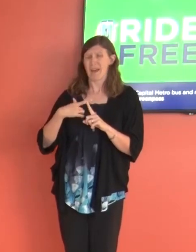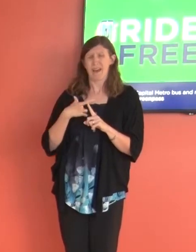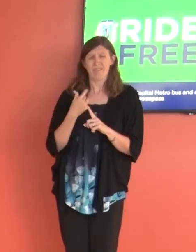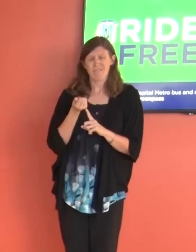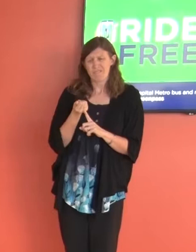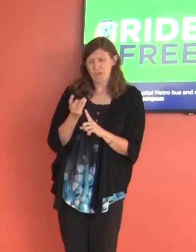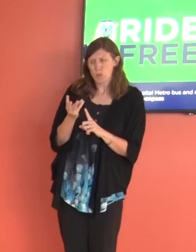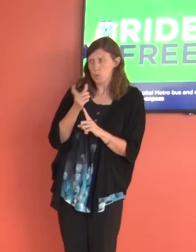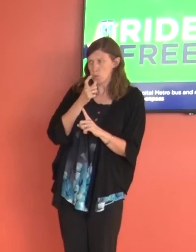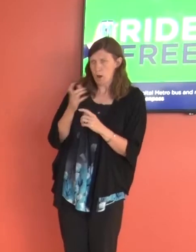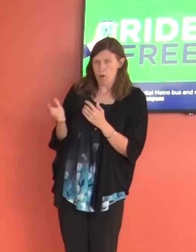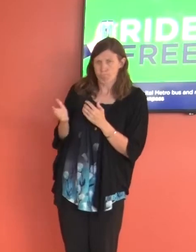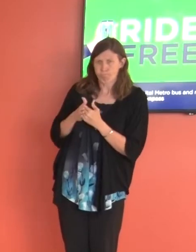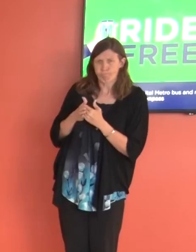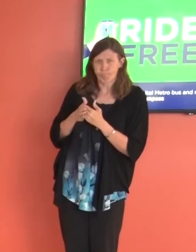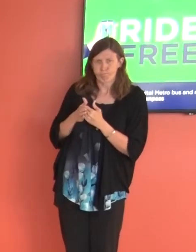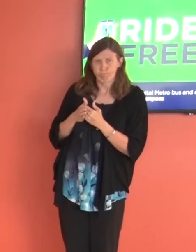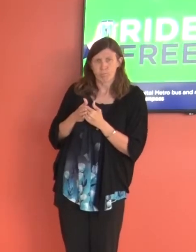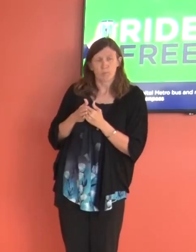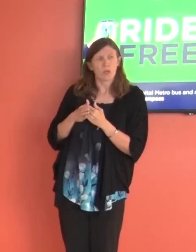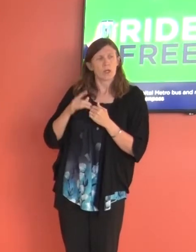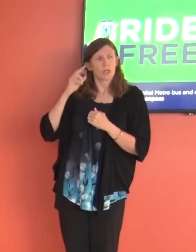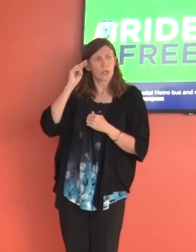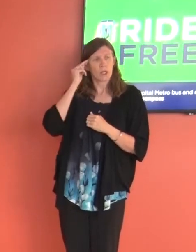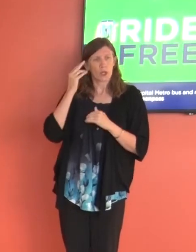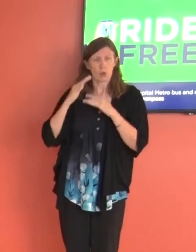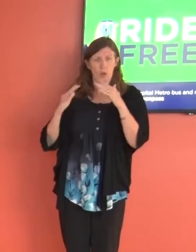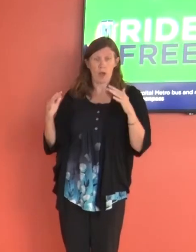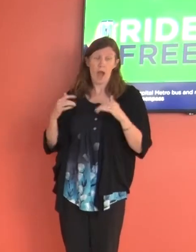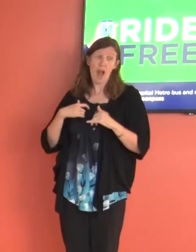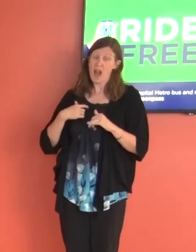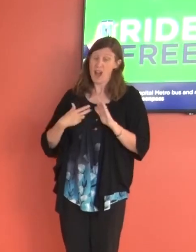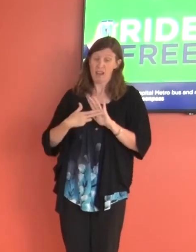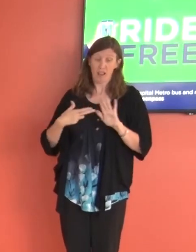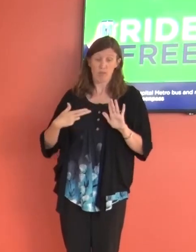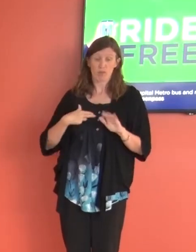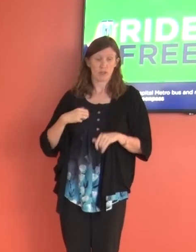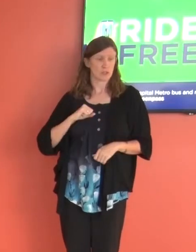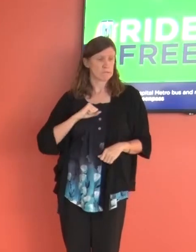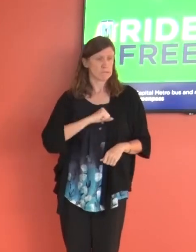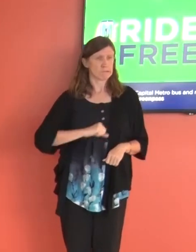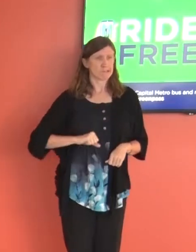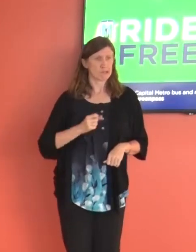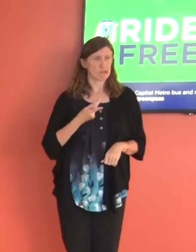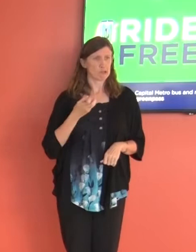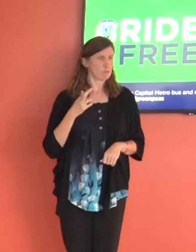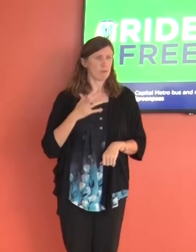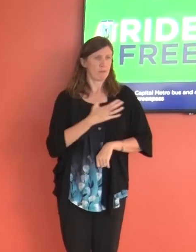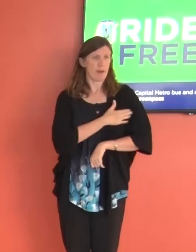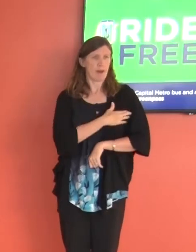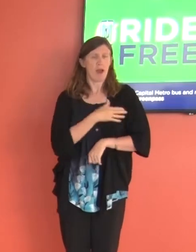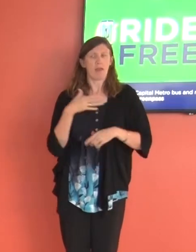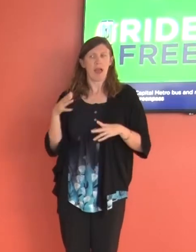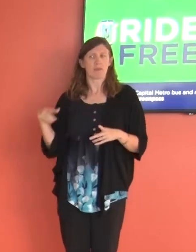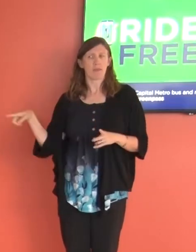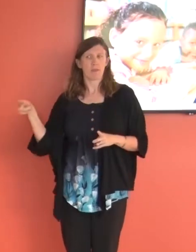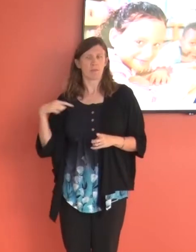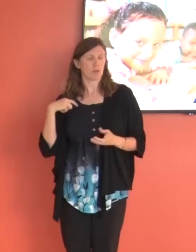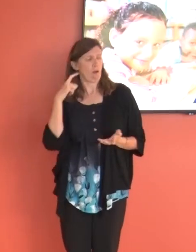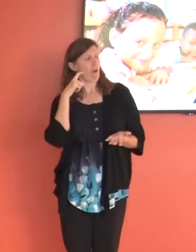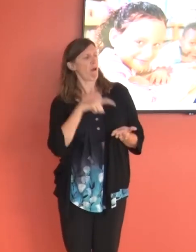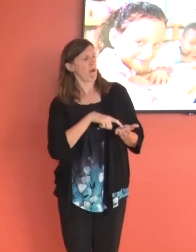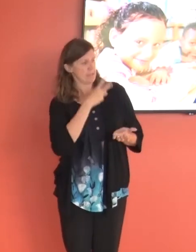to me that are neurodivergent, and I call them their superpowers because it allows them to see things that other people may not